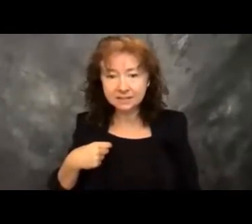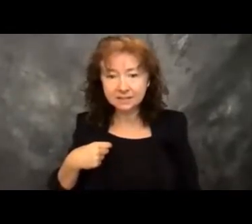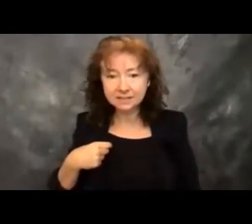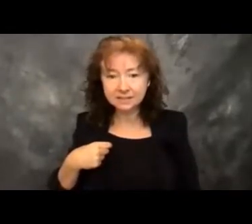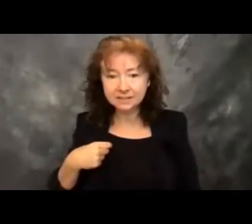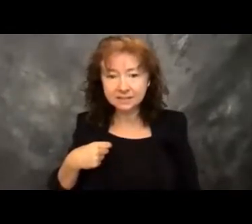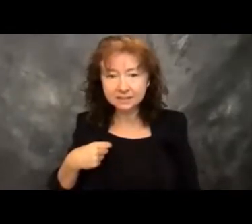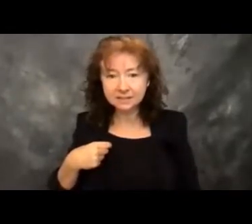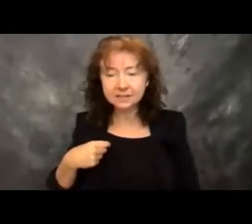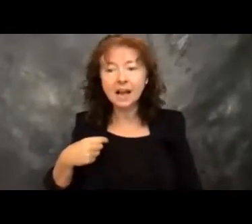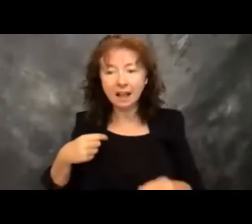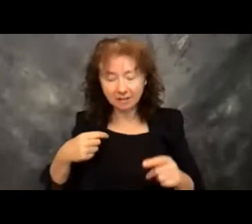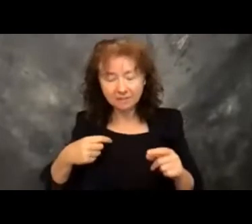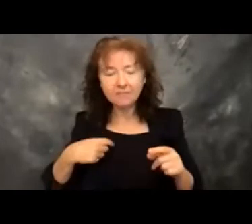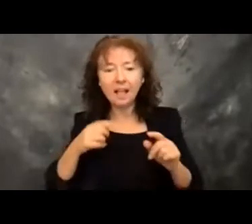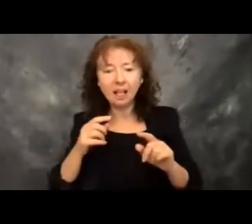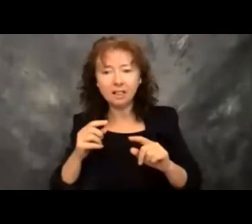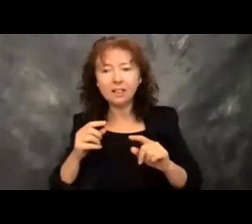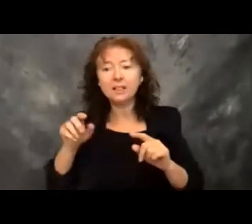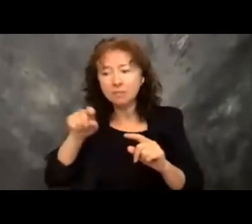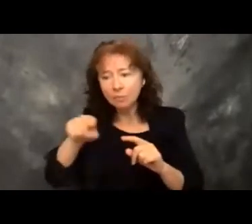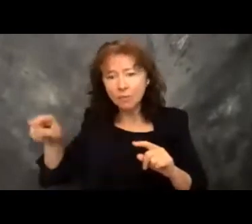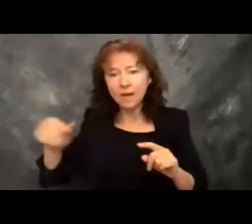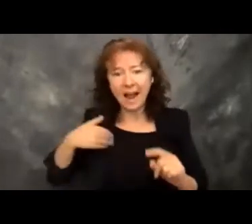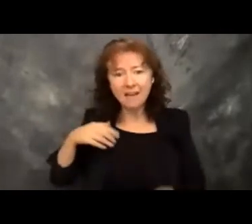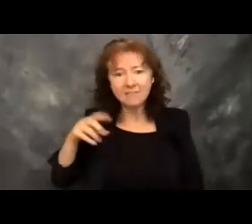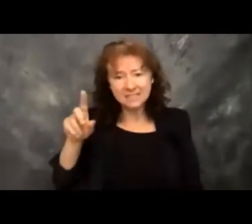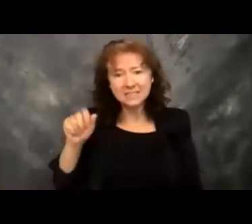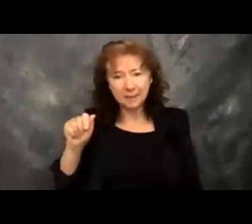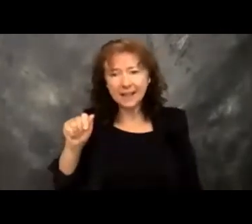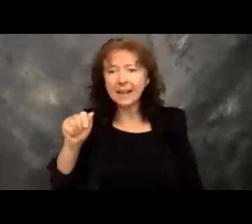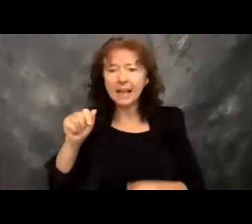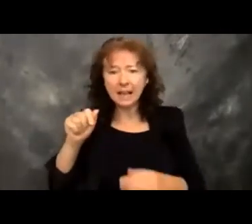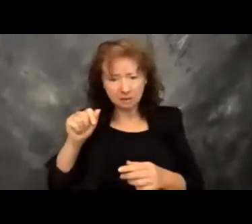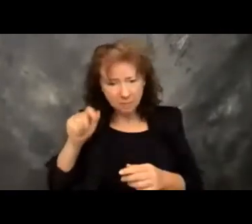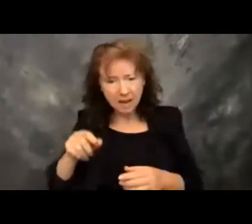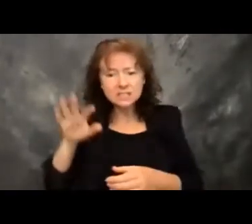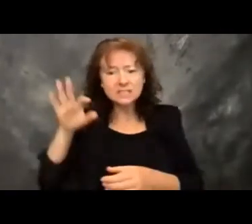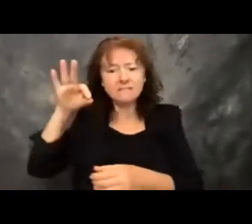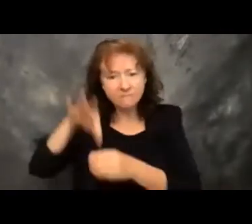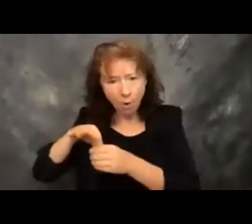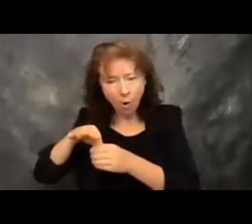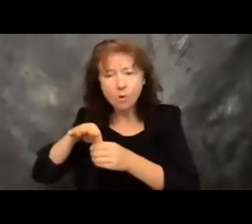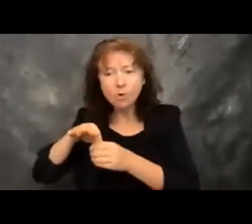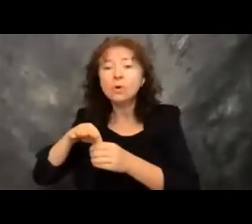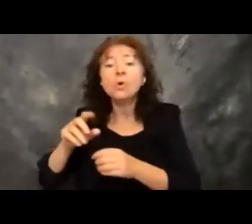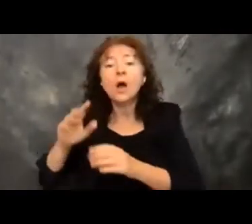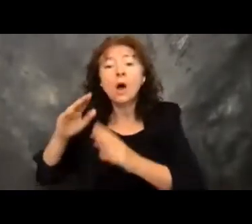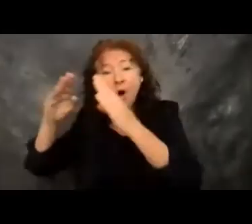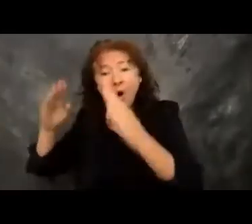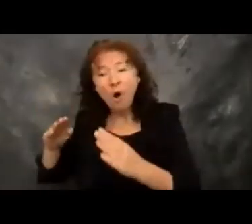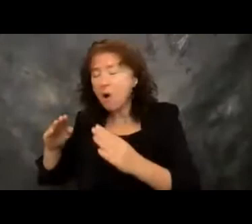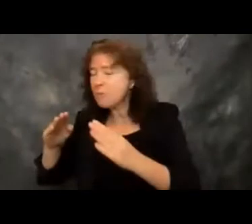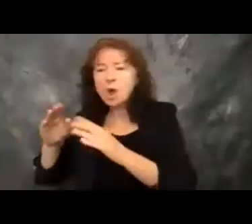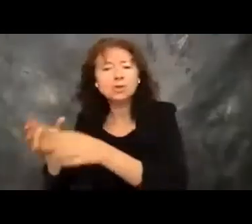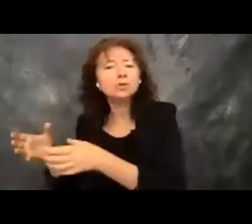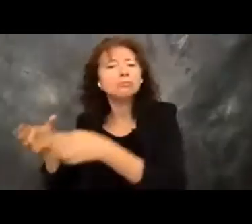that people with disability voted in the polling place that everyone else.